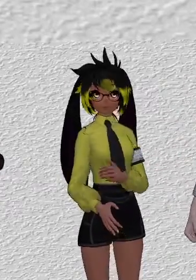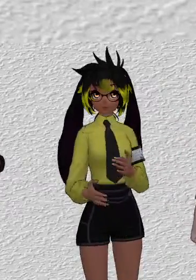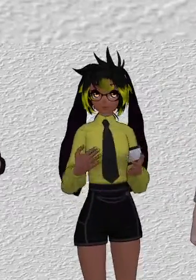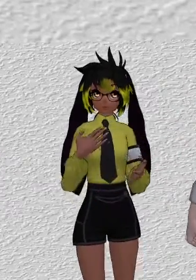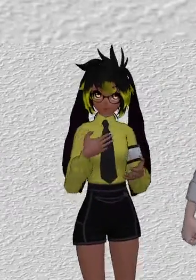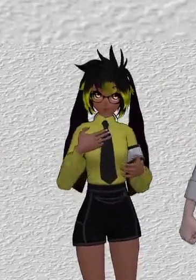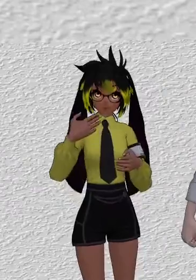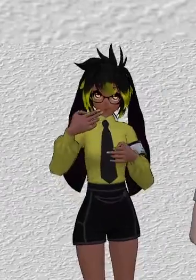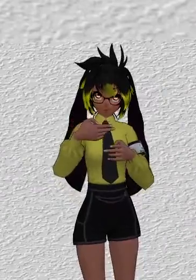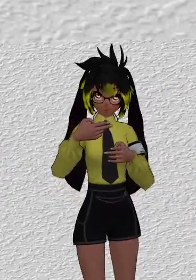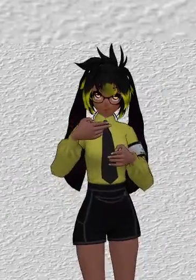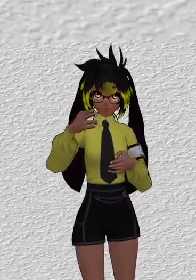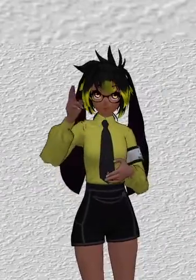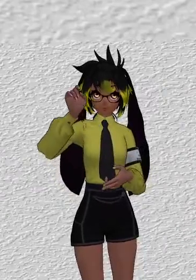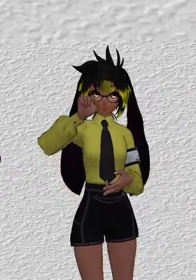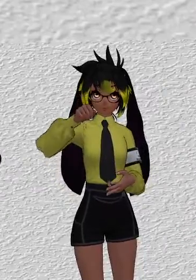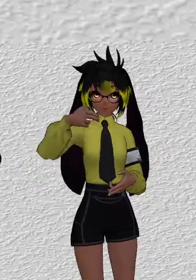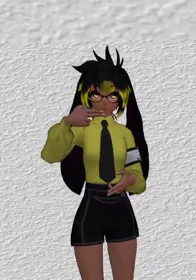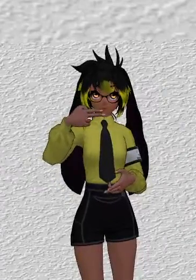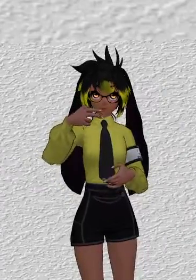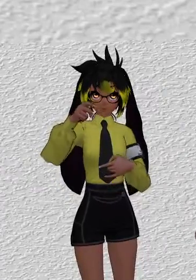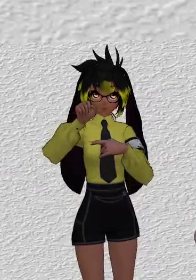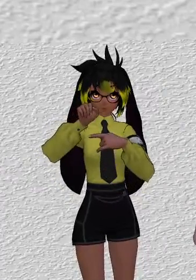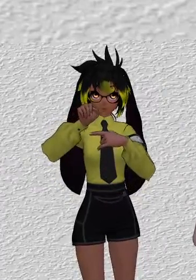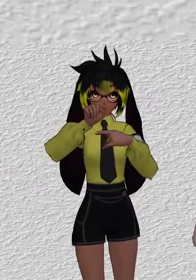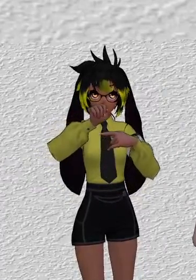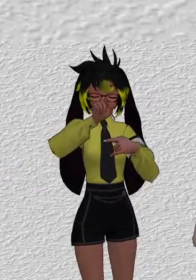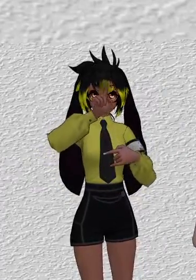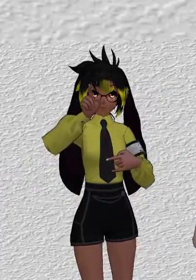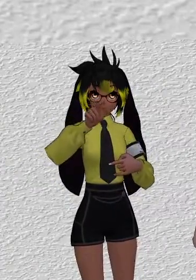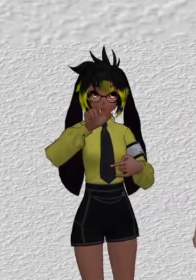One thing I like to do is I like to read. I enjoy reading.